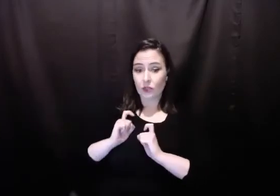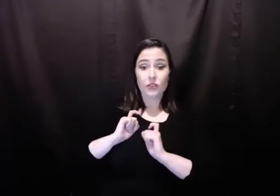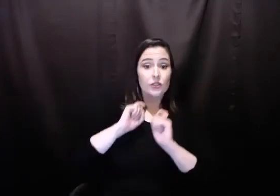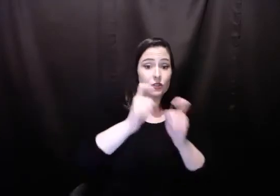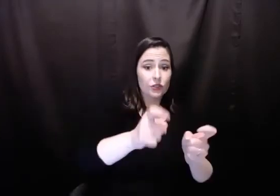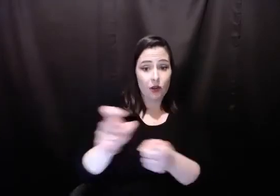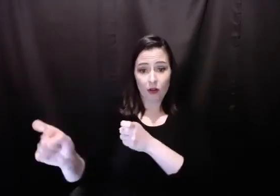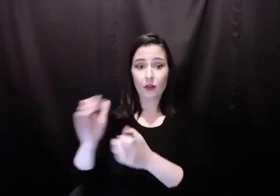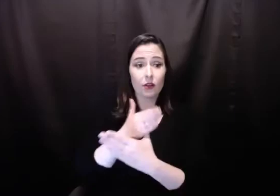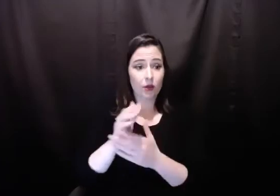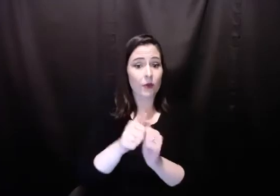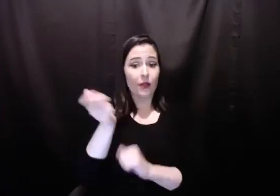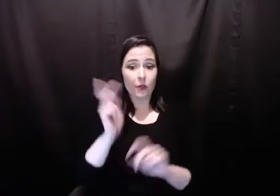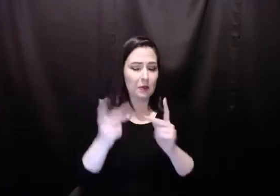one out, and then